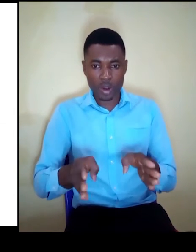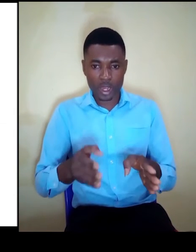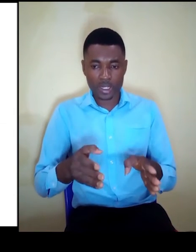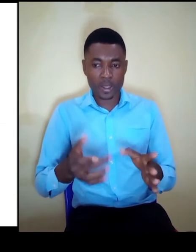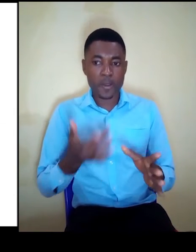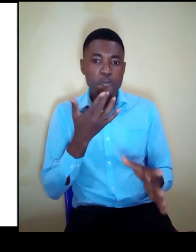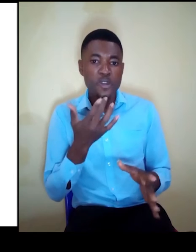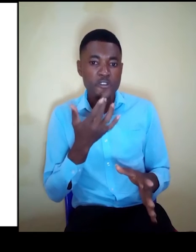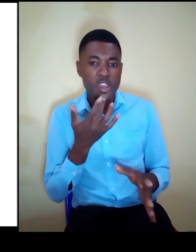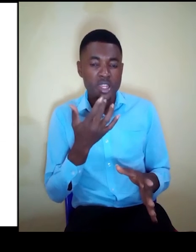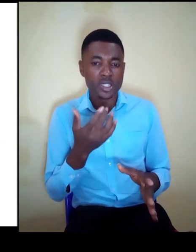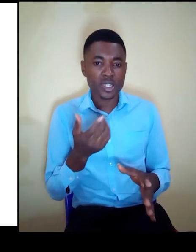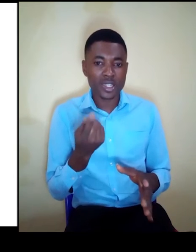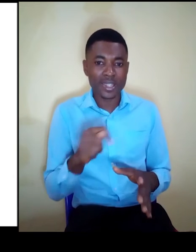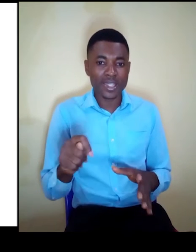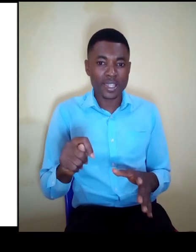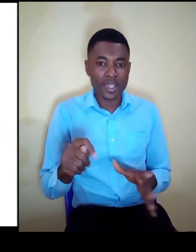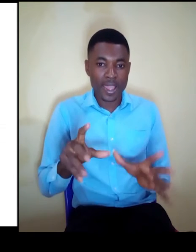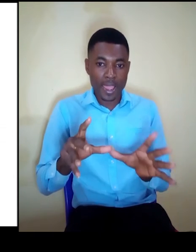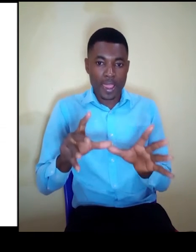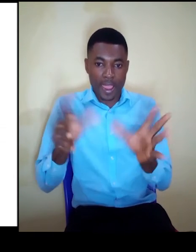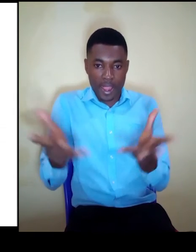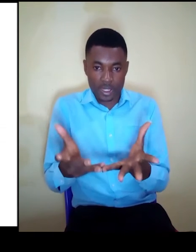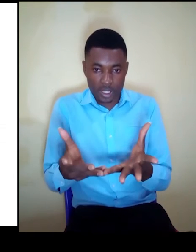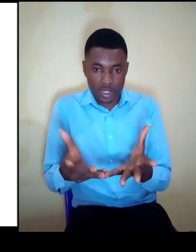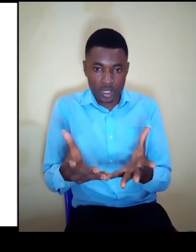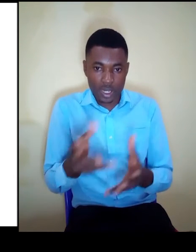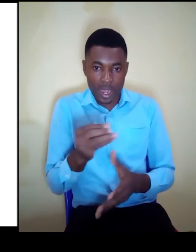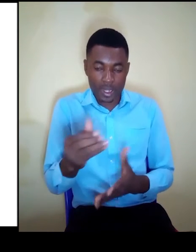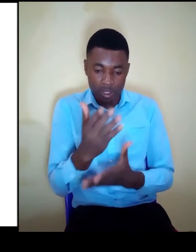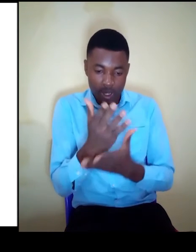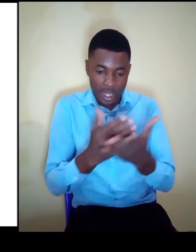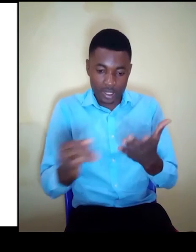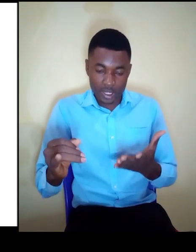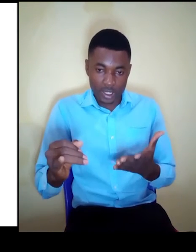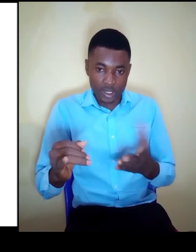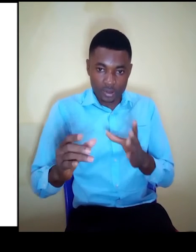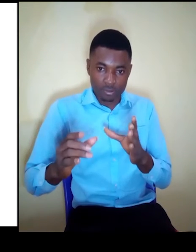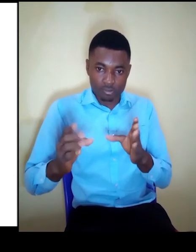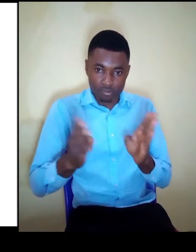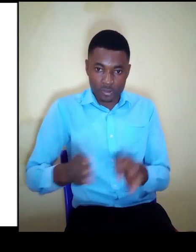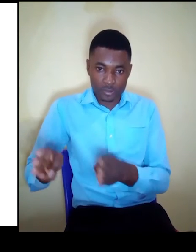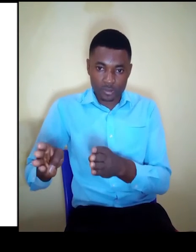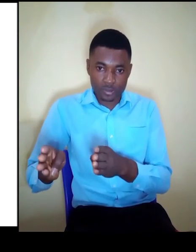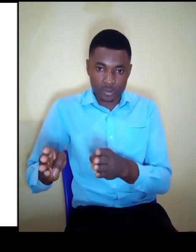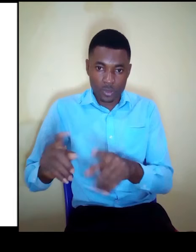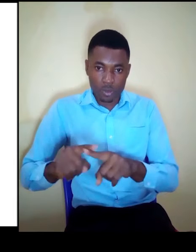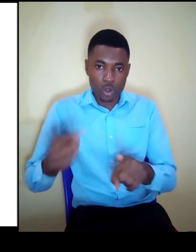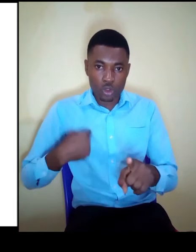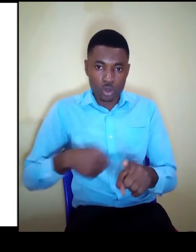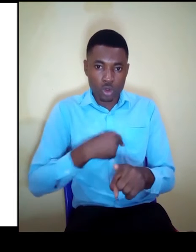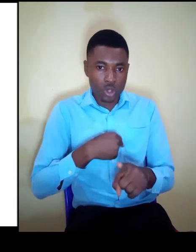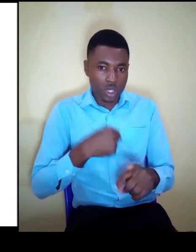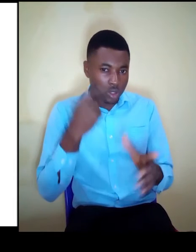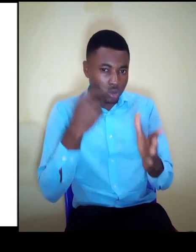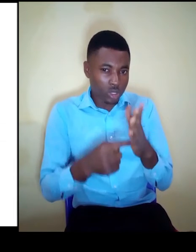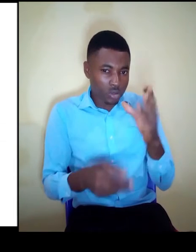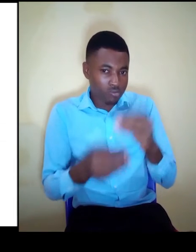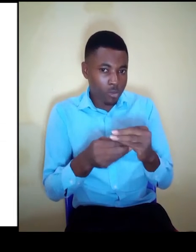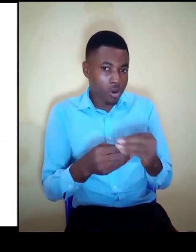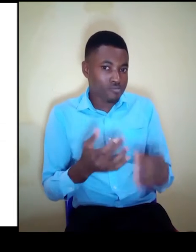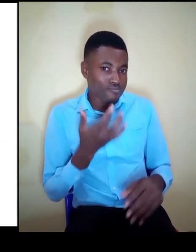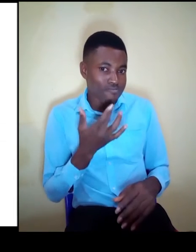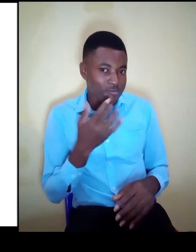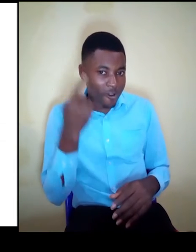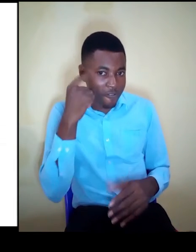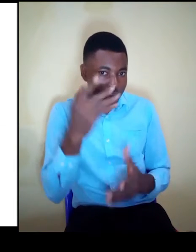the entity and handling strategies, but we saw more preference for handling strategies, which is represented